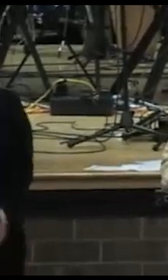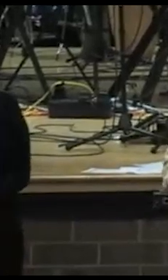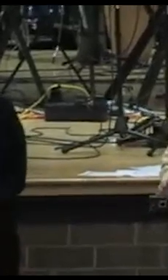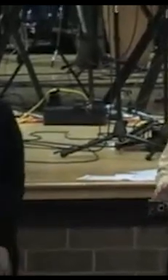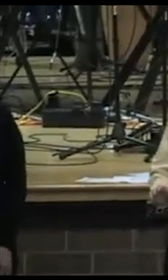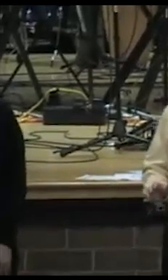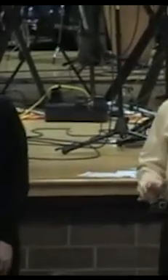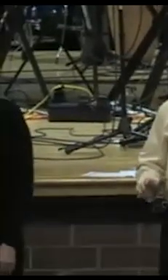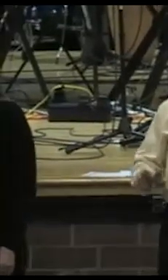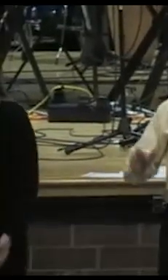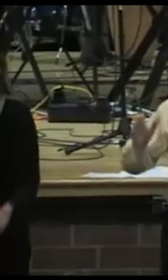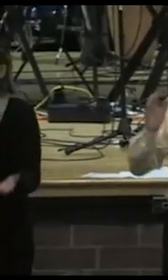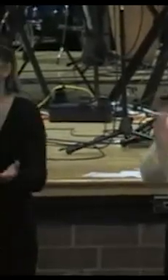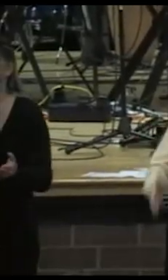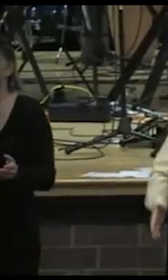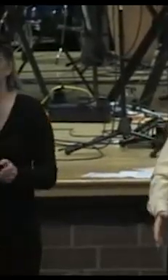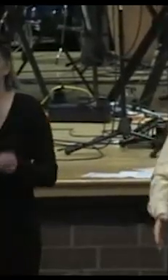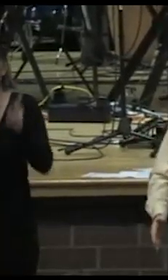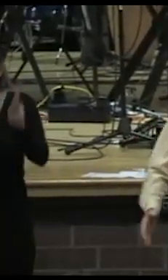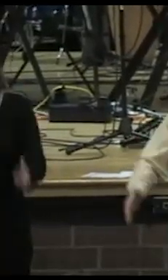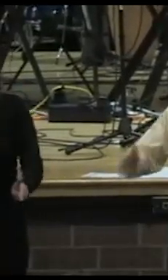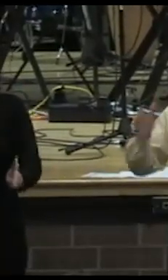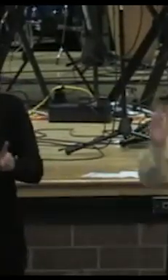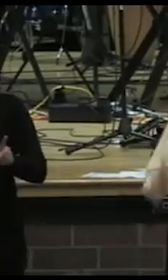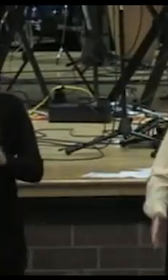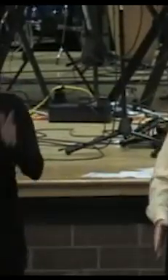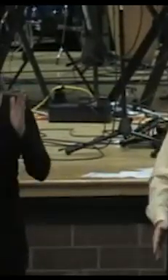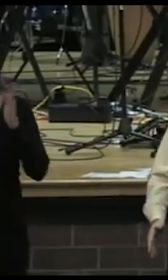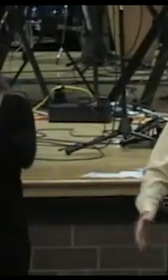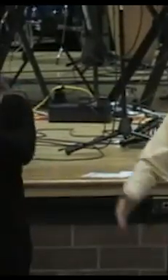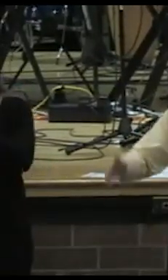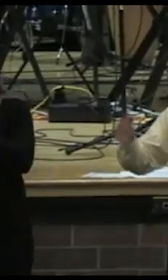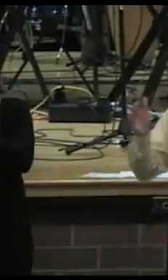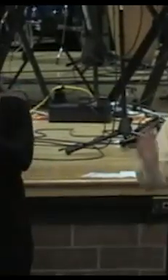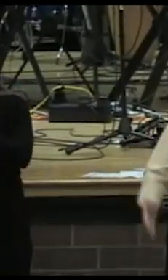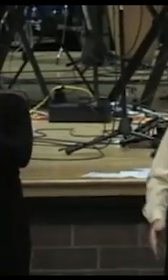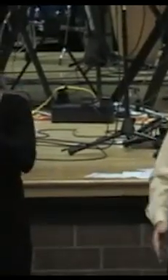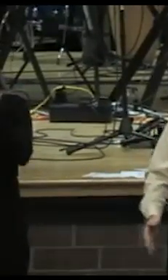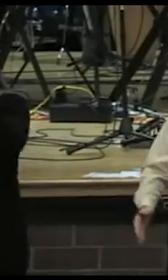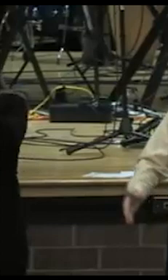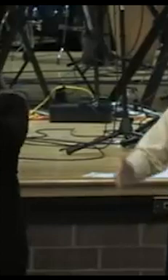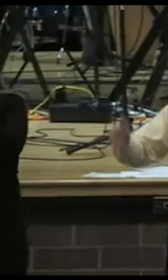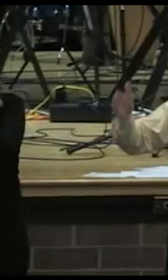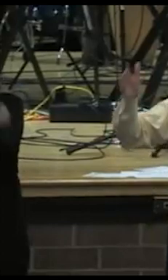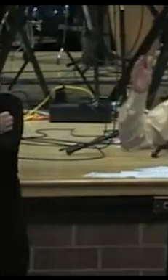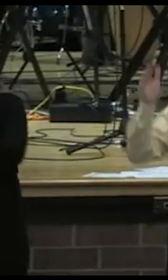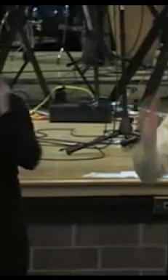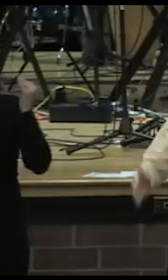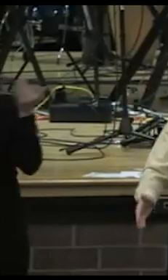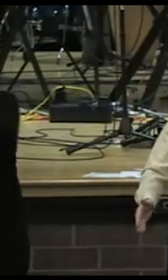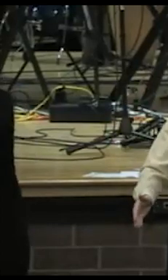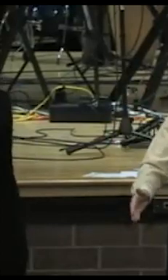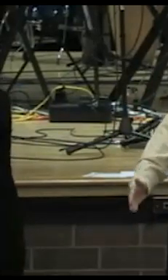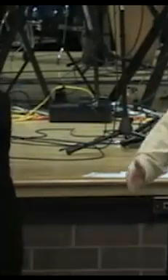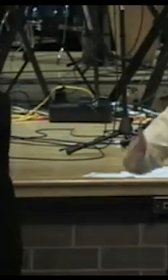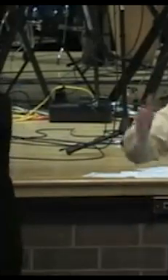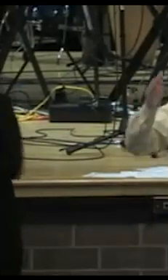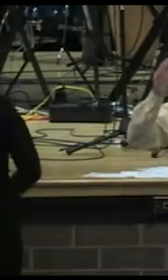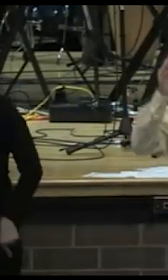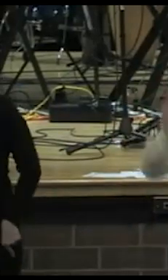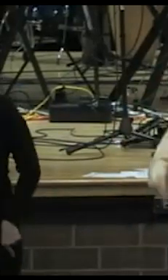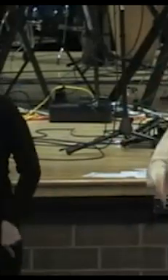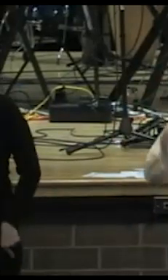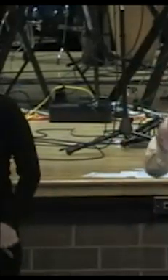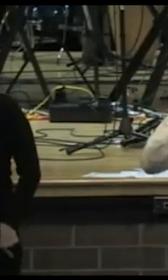If as a single, you'll put your prayers and your core values and your energies in line with Jesus's, you'll